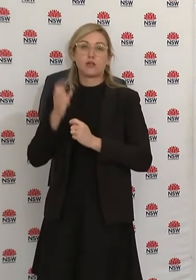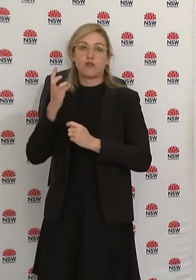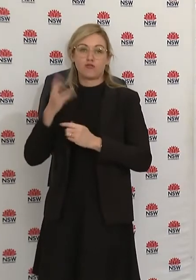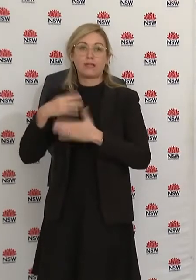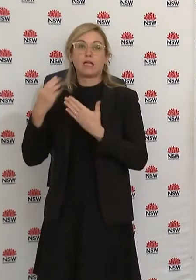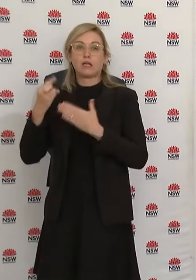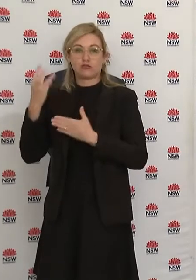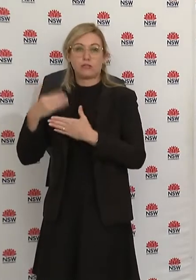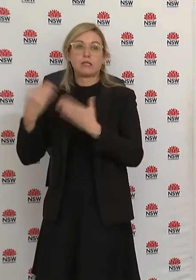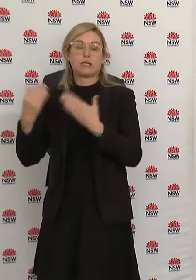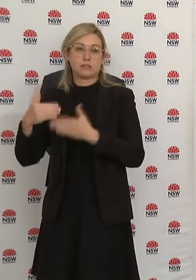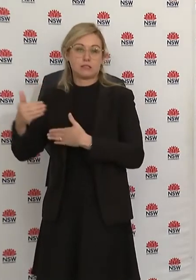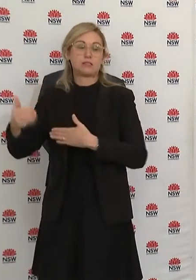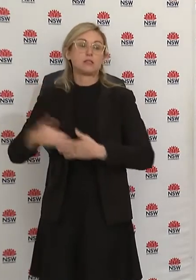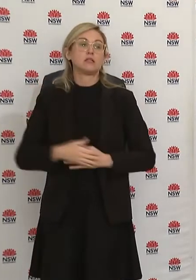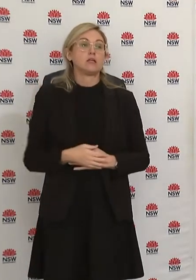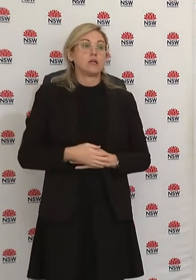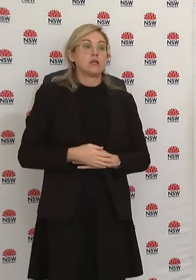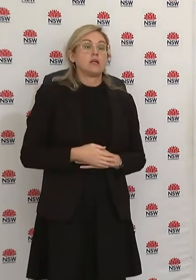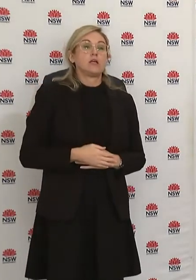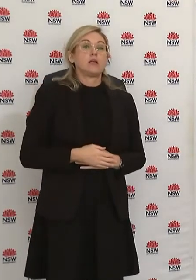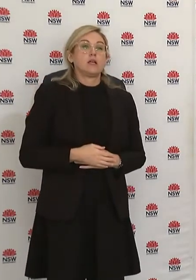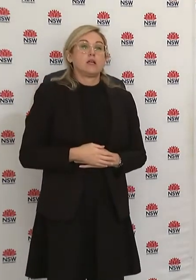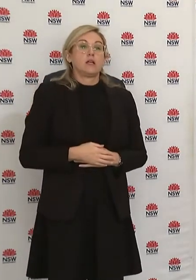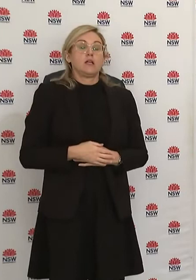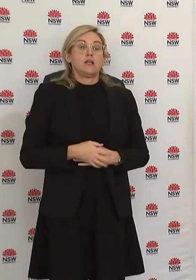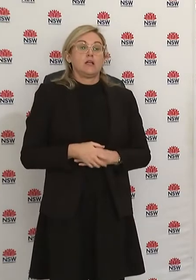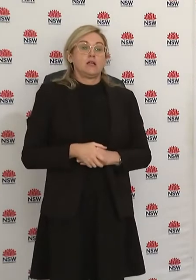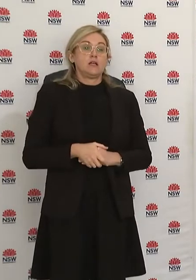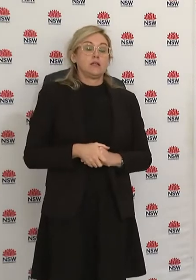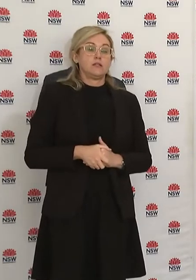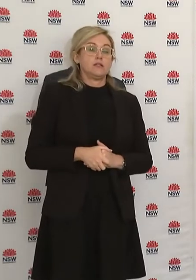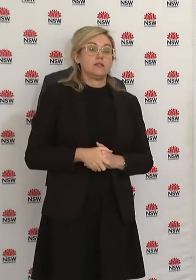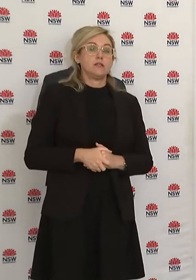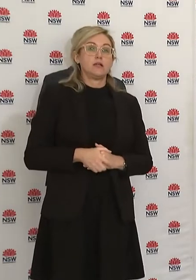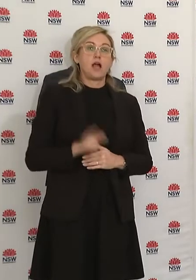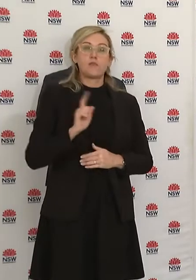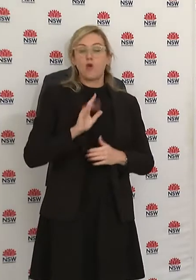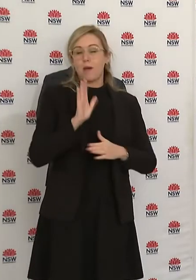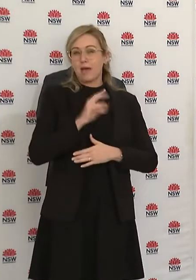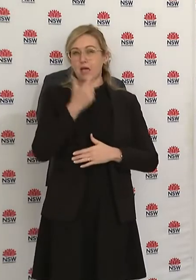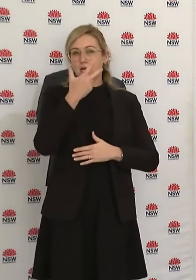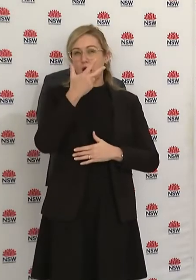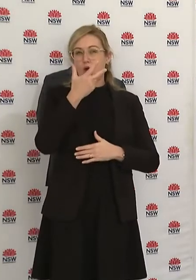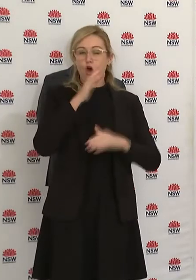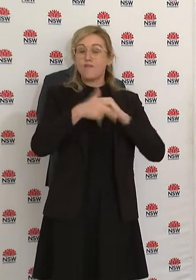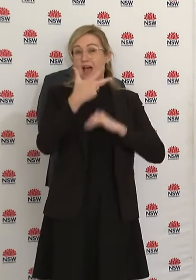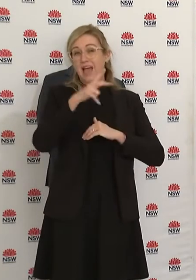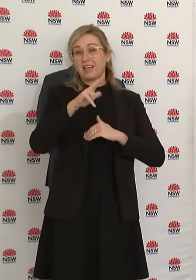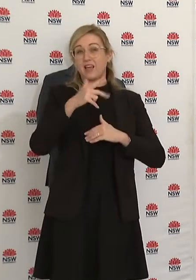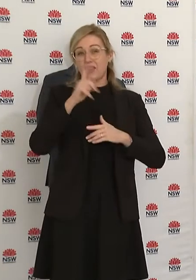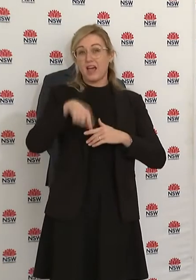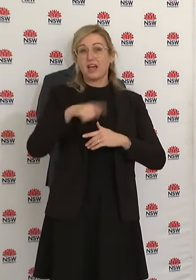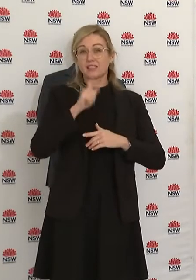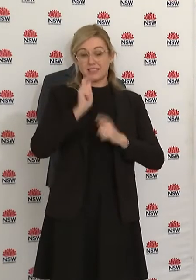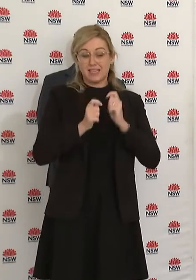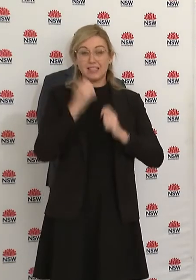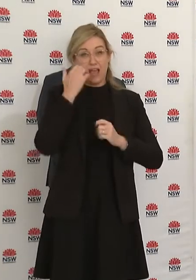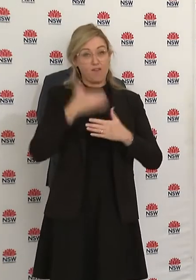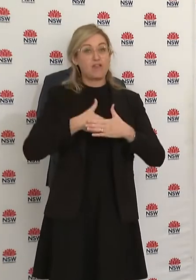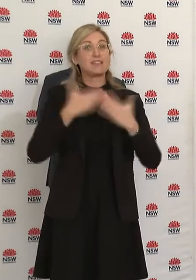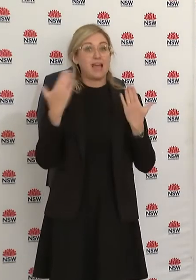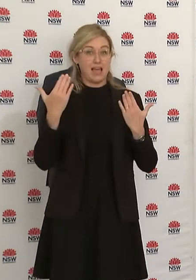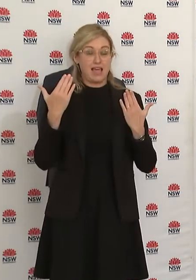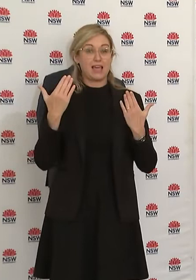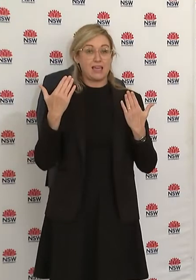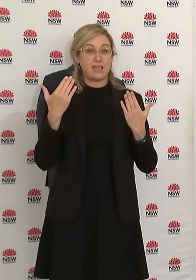at the moment, we've got about 82,000 or we're getting up above 80,000 every day. We're starting to max